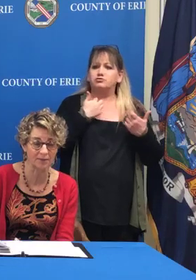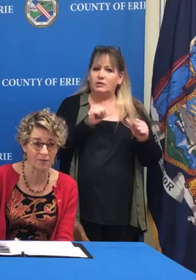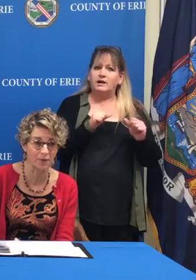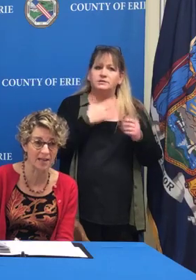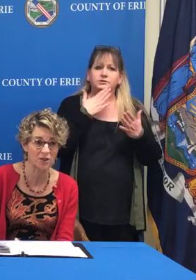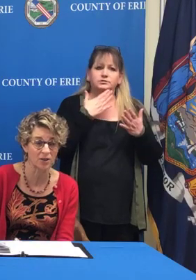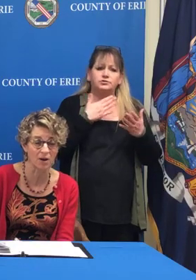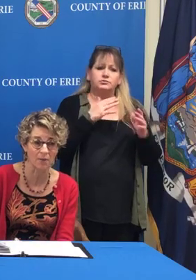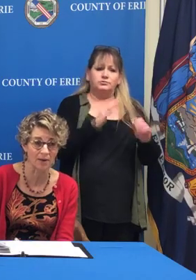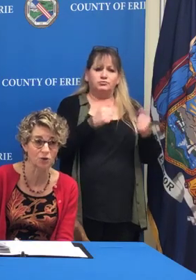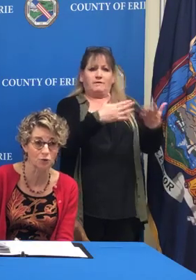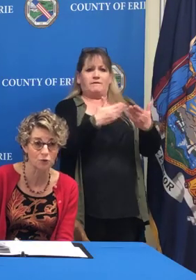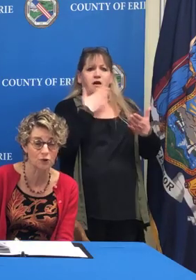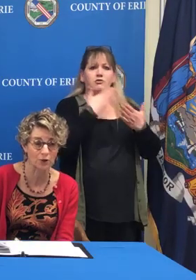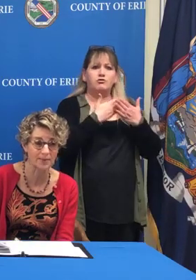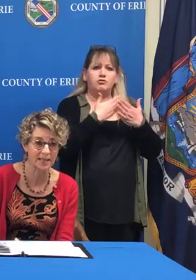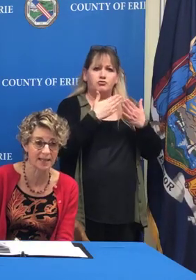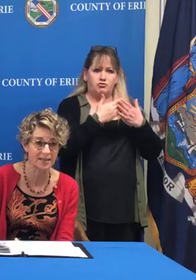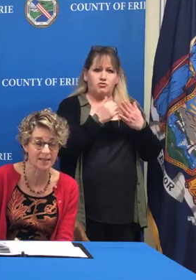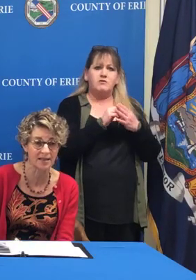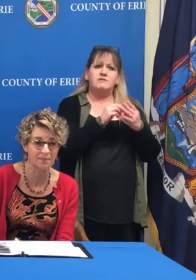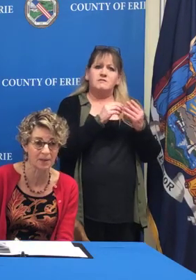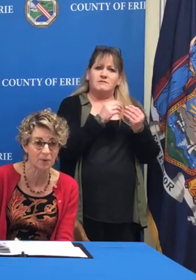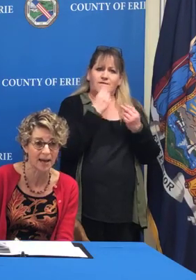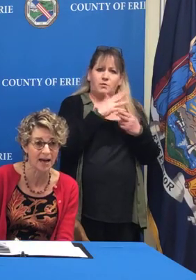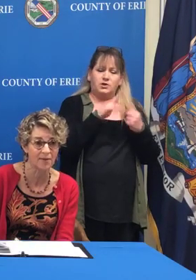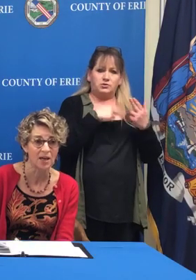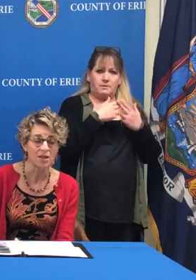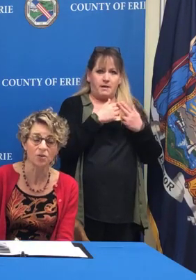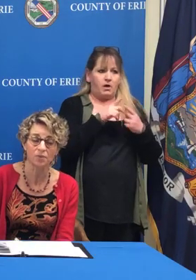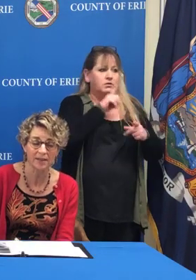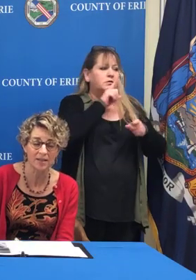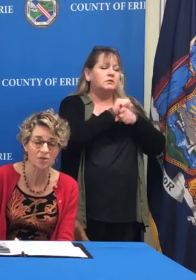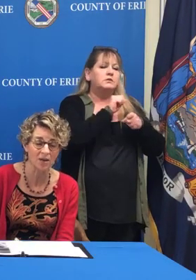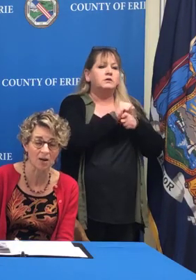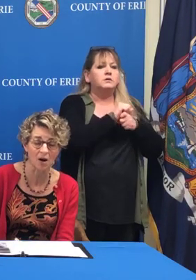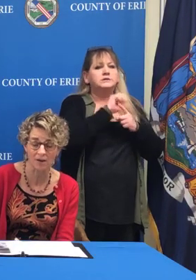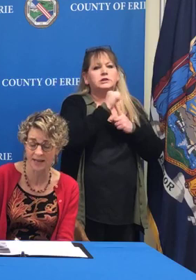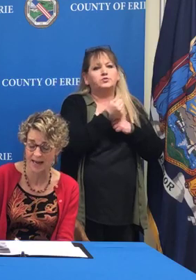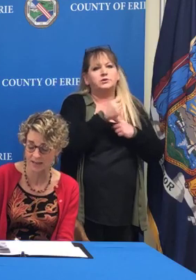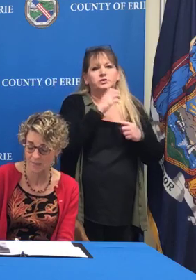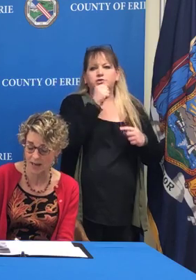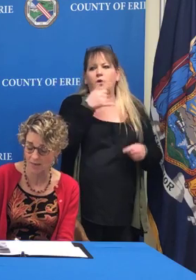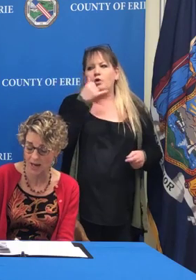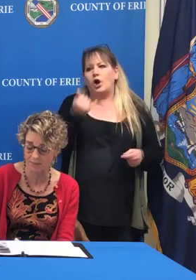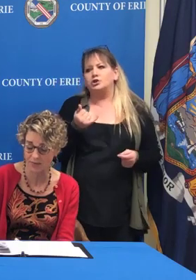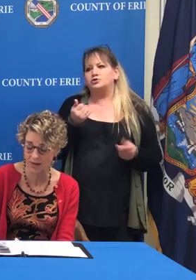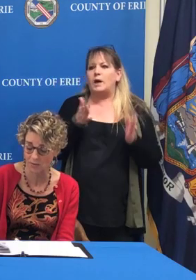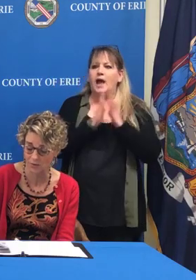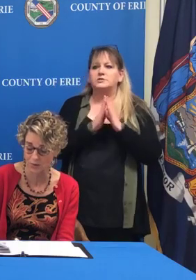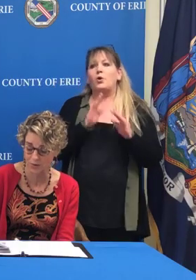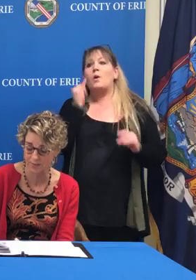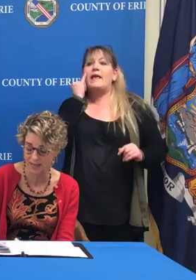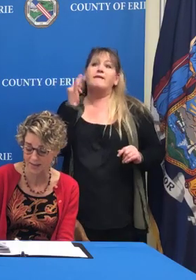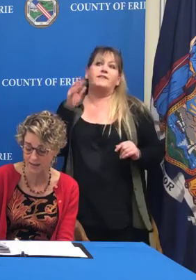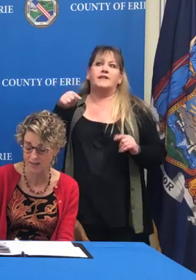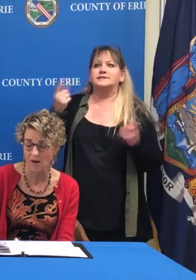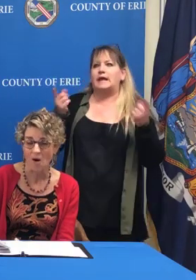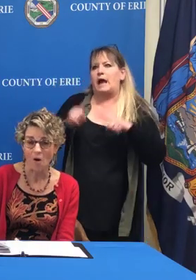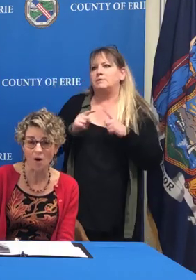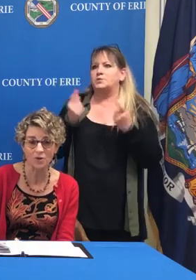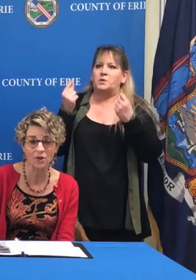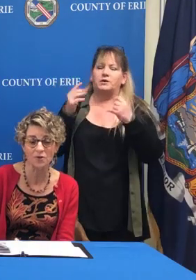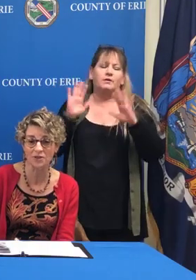factual information around true circumstances that people have. So please do not call to ask about hypothetical